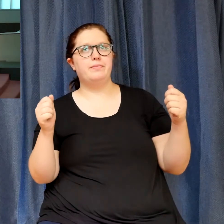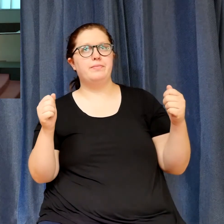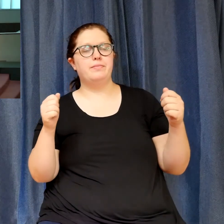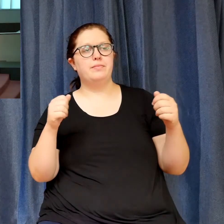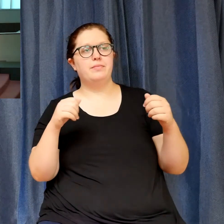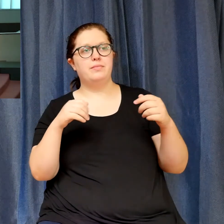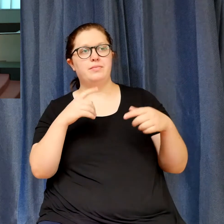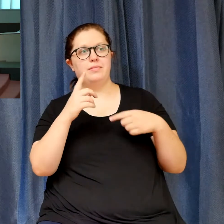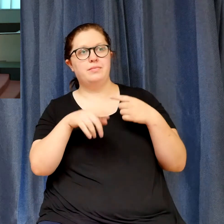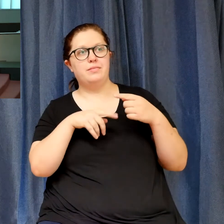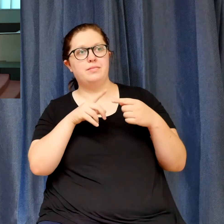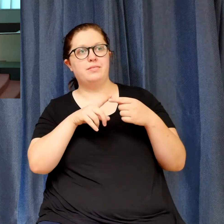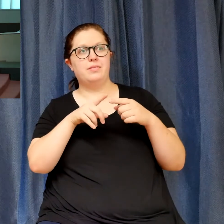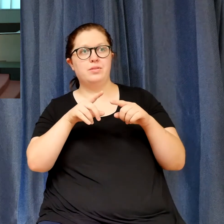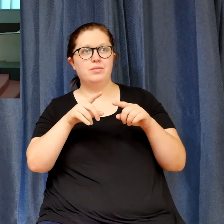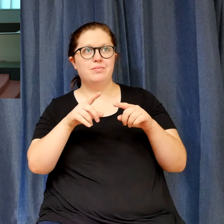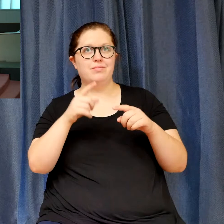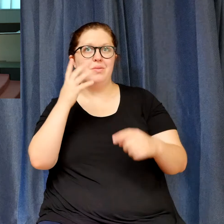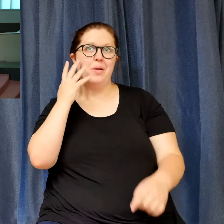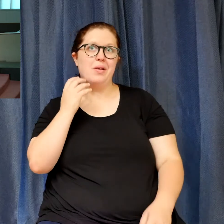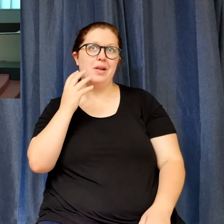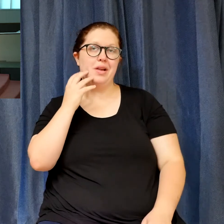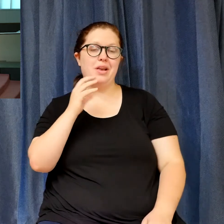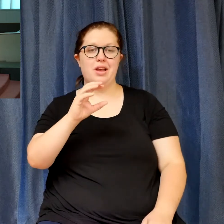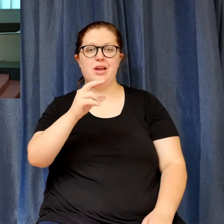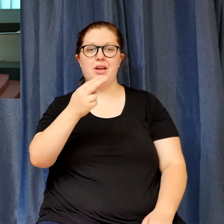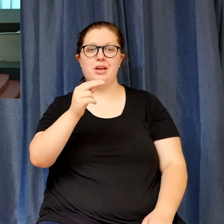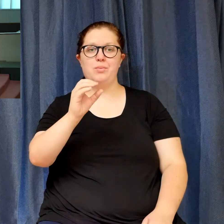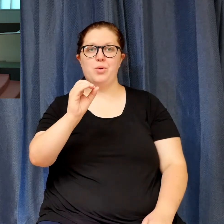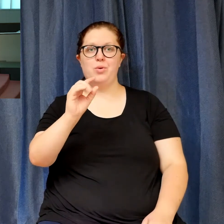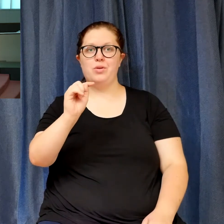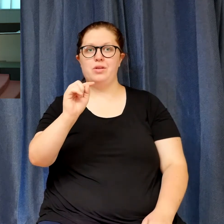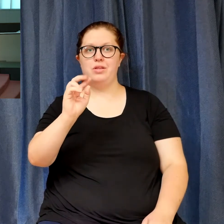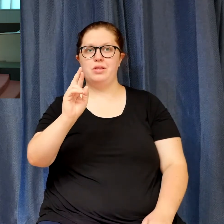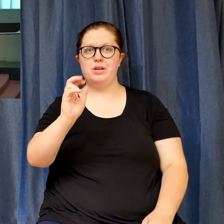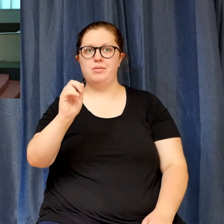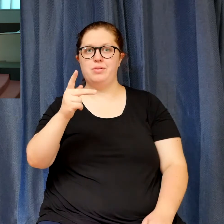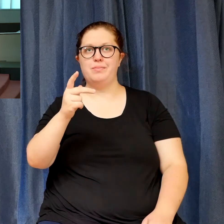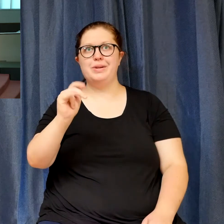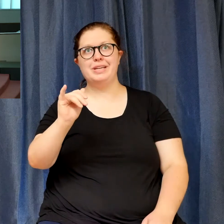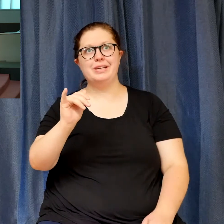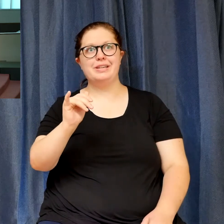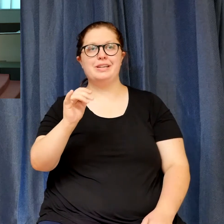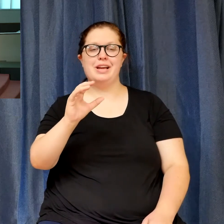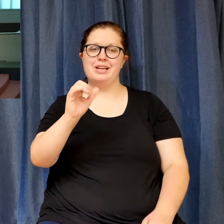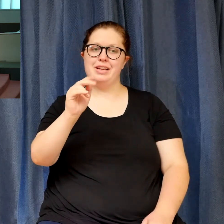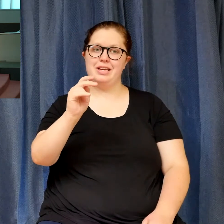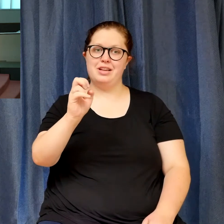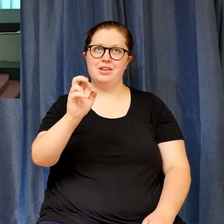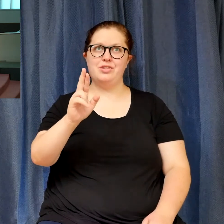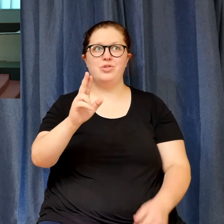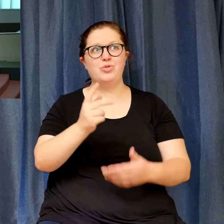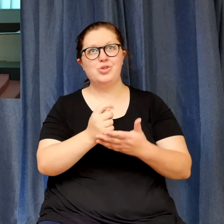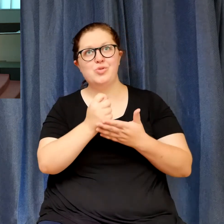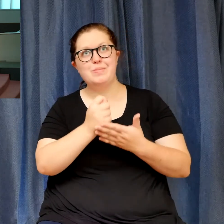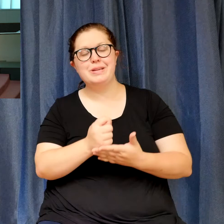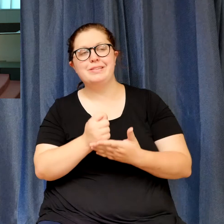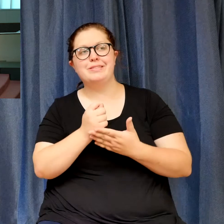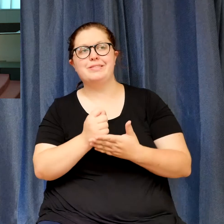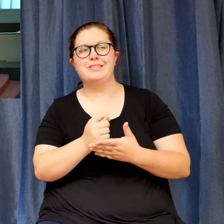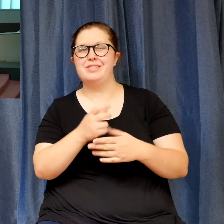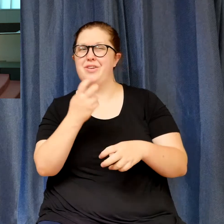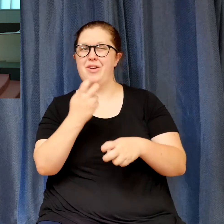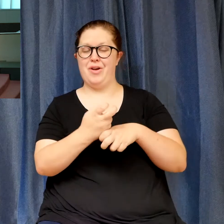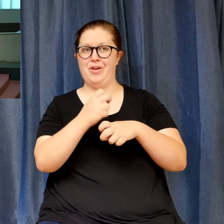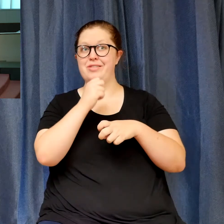when you're going through chemotherapy and cancer treatment, it's kind of hard not to be vulnerable.